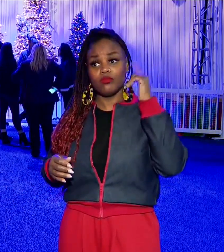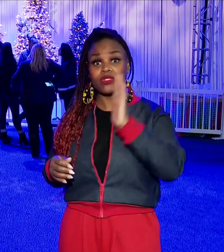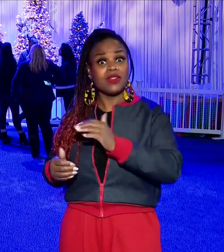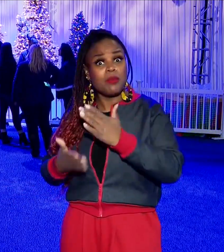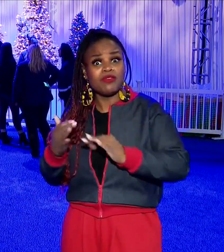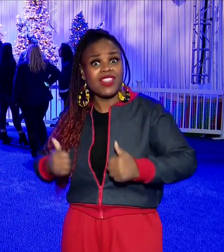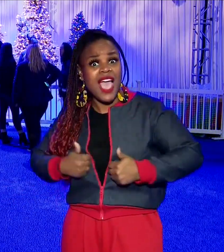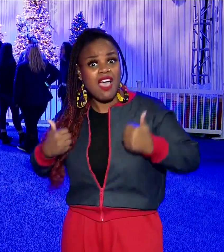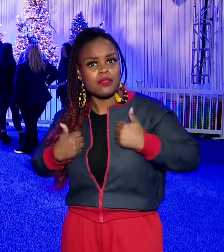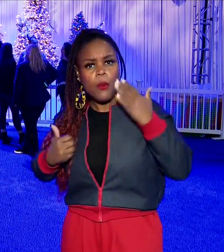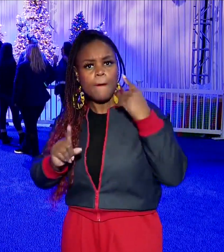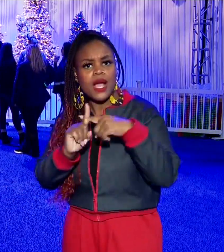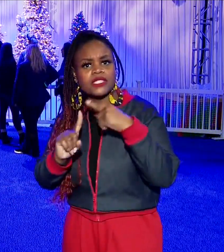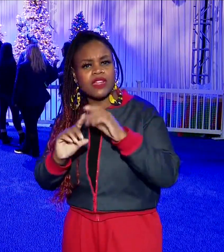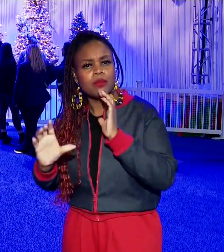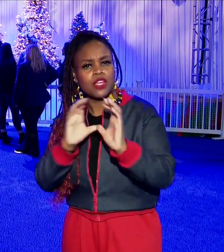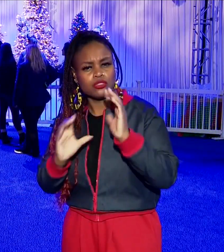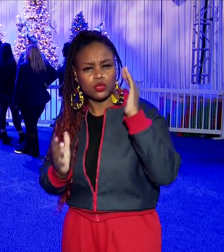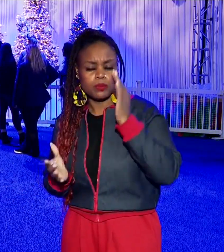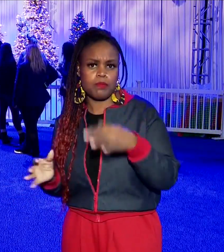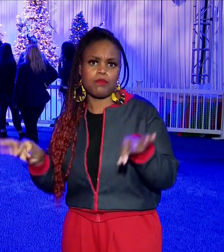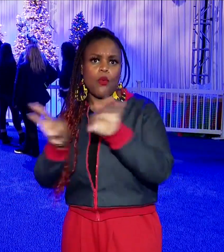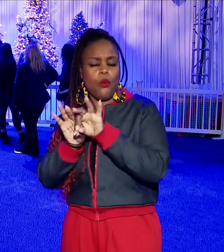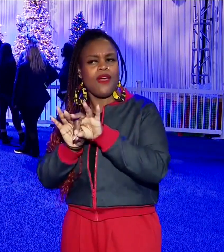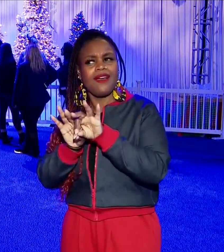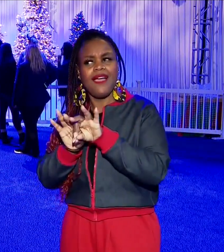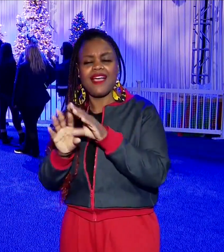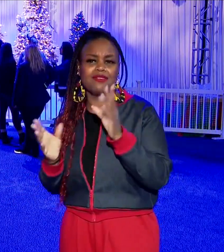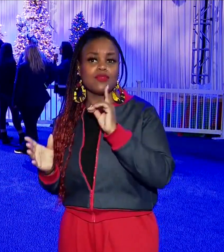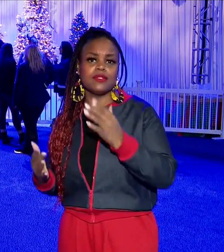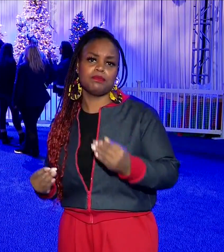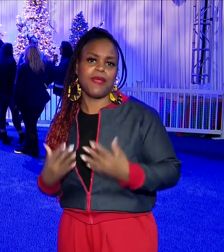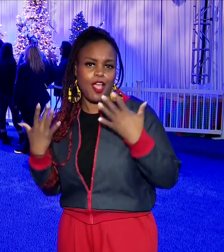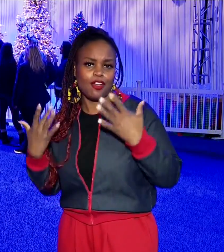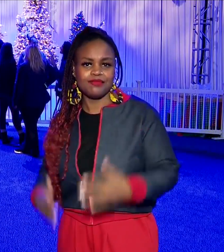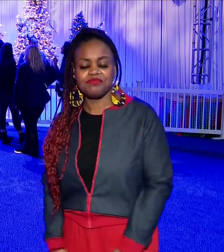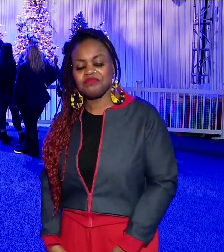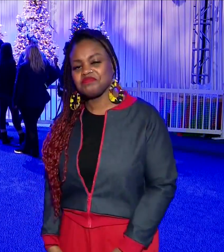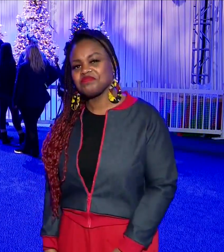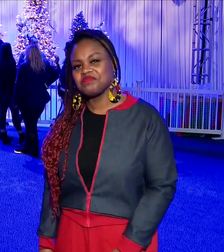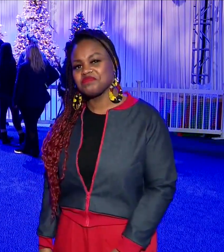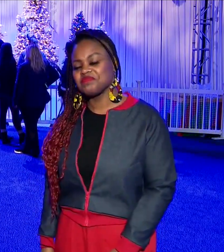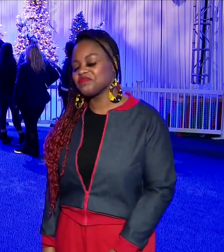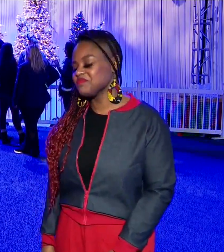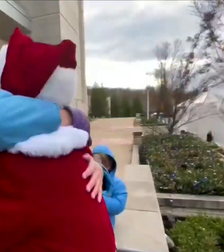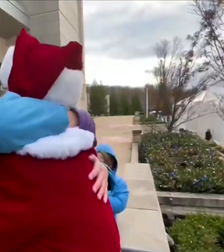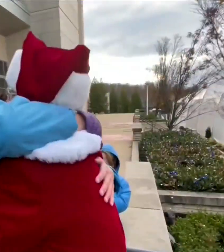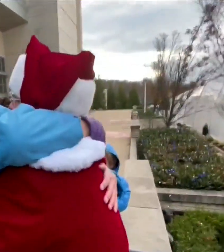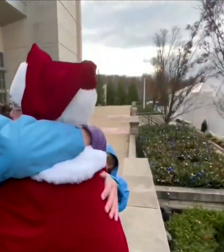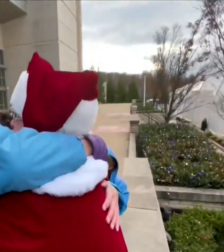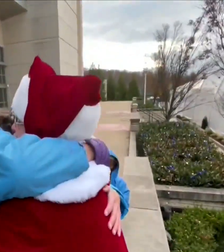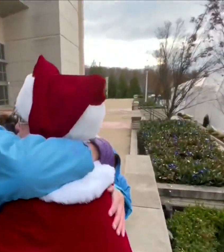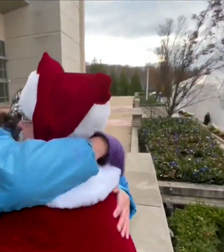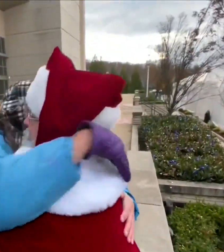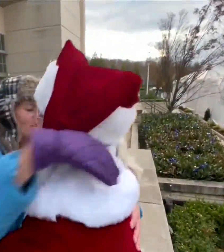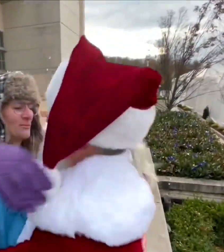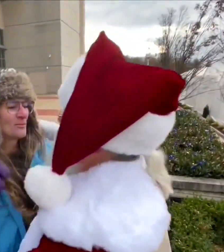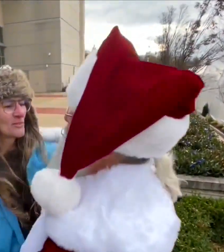seeing Santa Claus and having that positive communication is very inspiring. Before they sat next to Santa, he took them